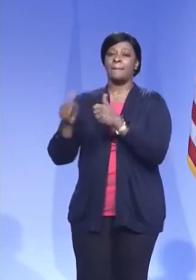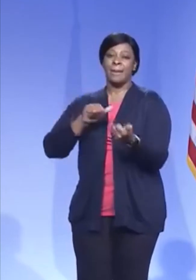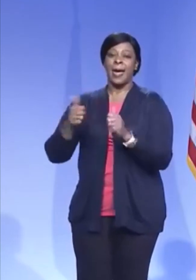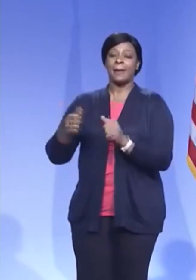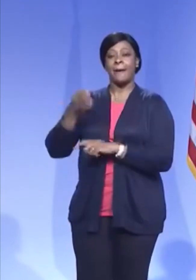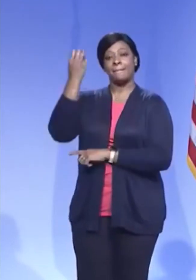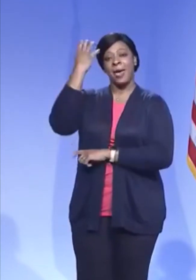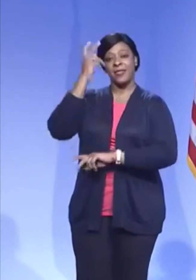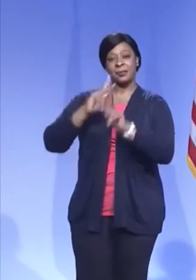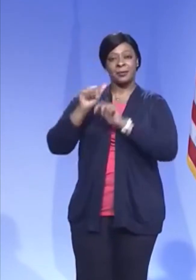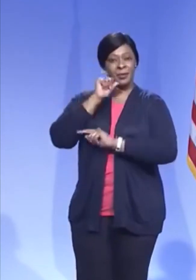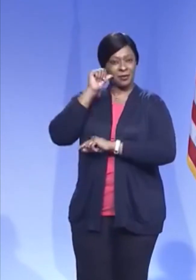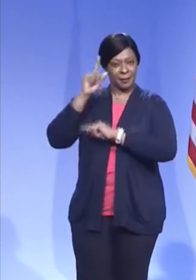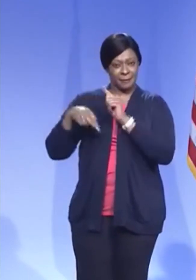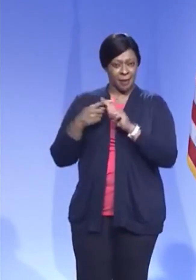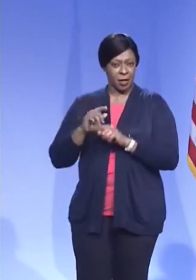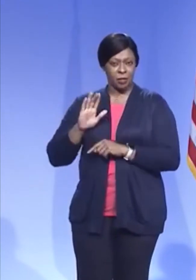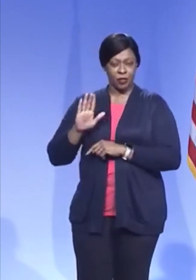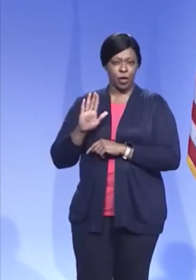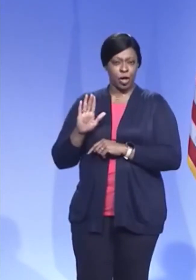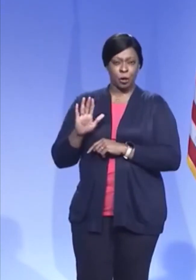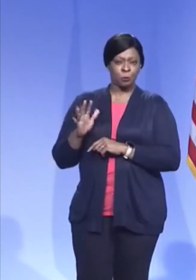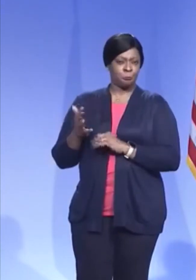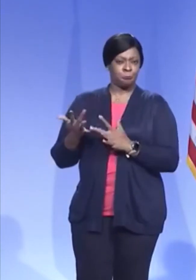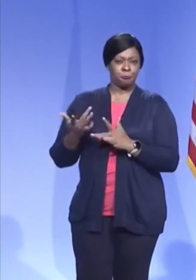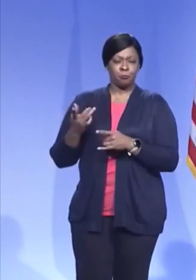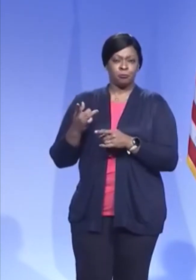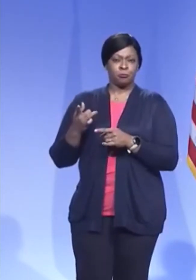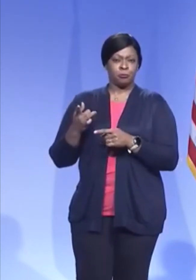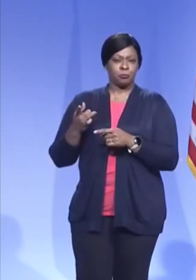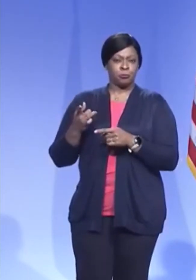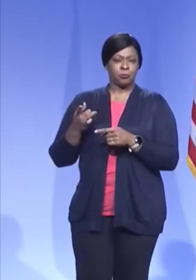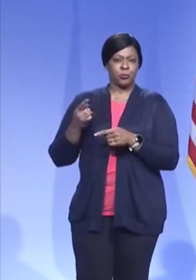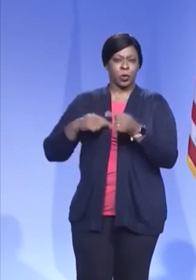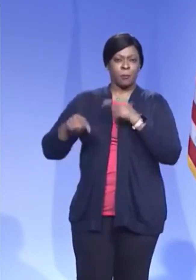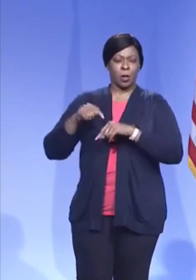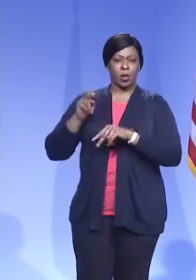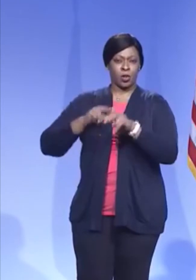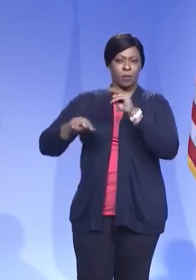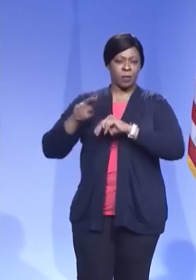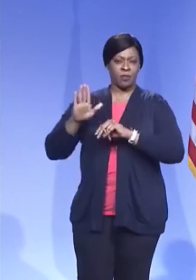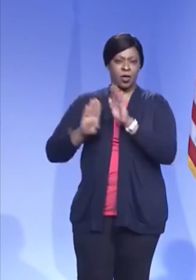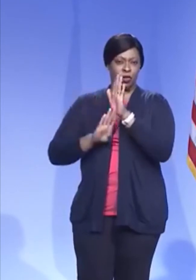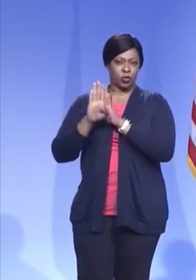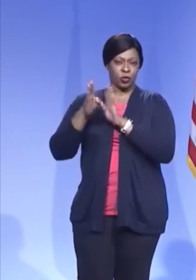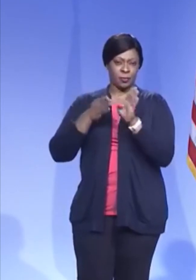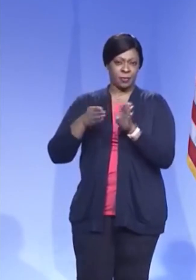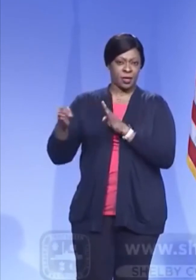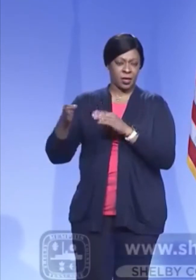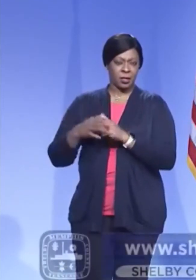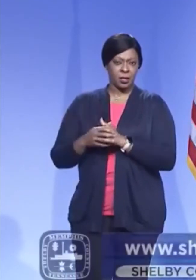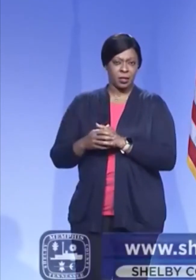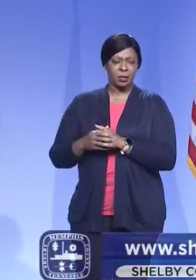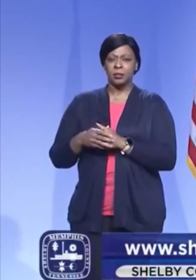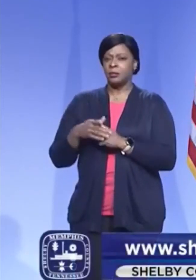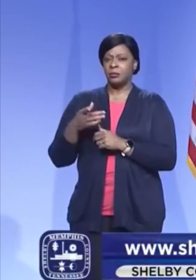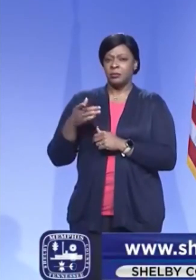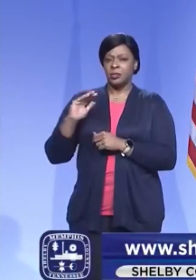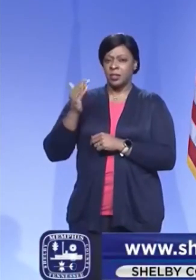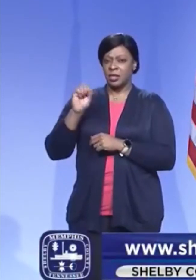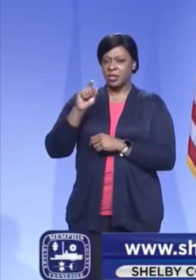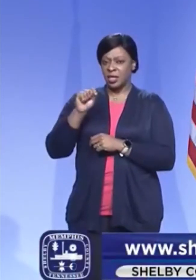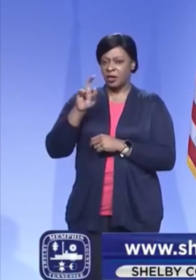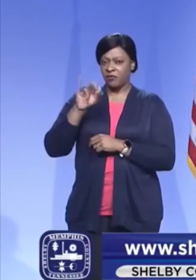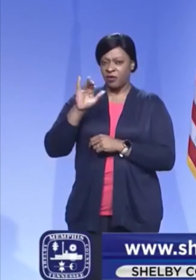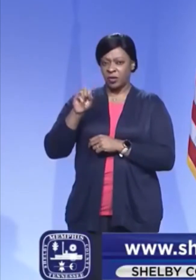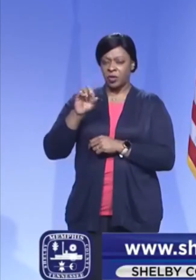folks yesterday about their going back and kind of looking back over the surge plans. I'd be curious for St. Francis or Regional